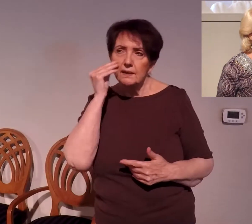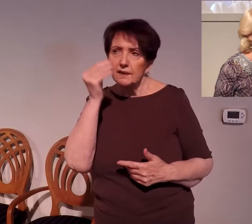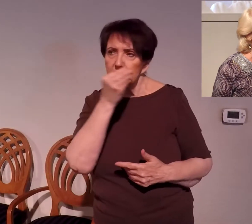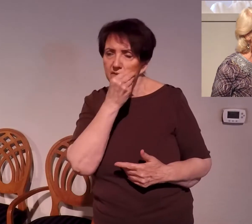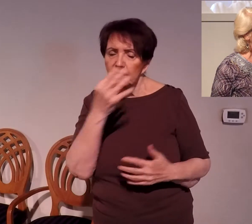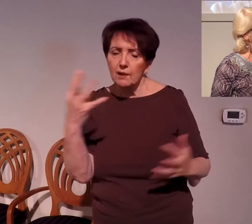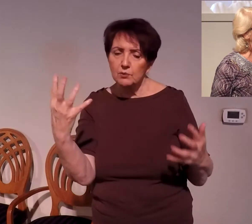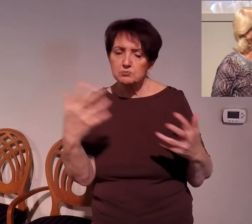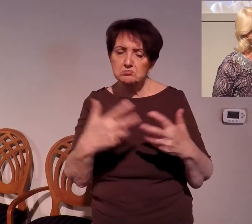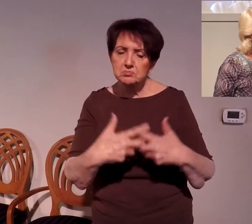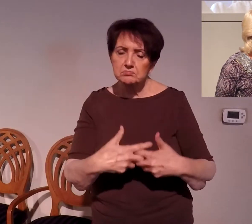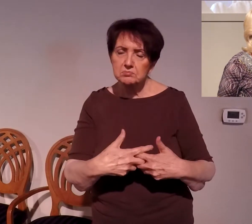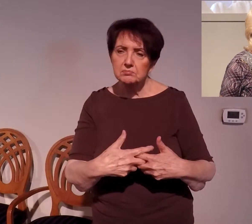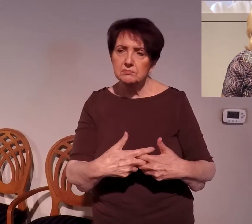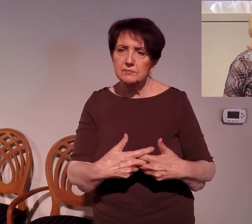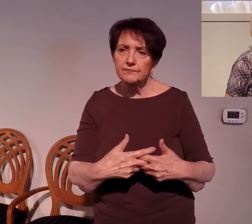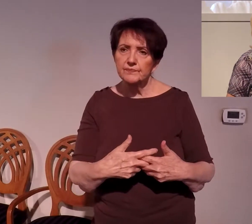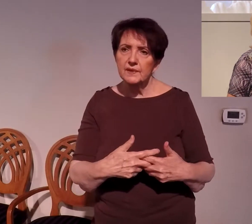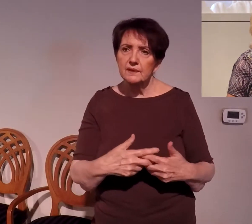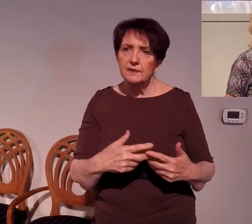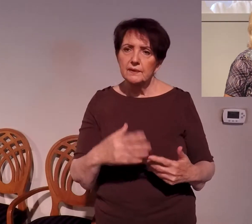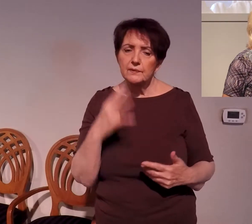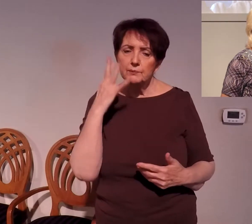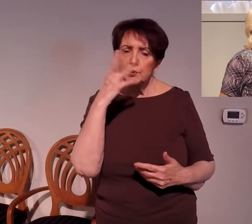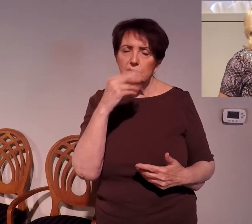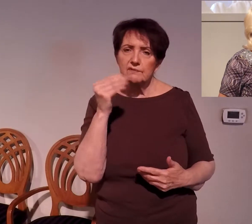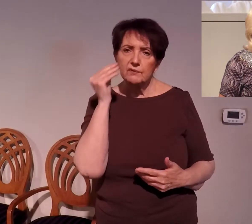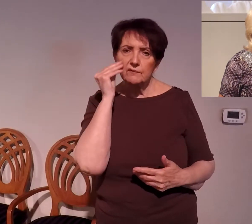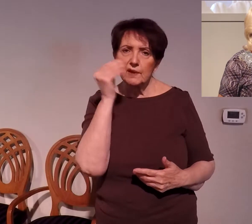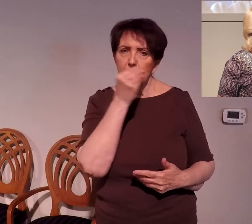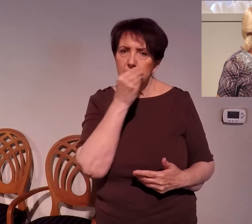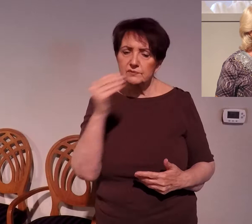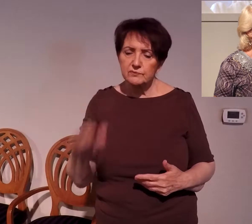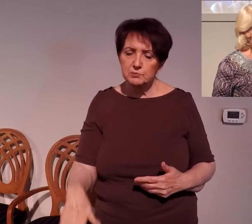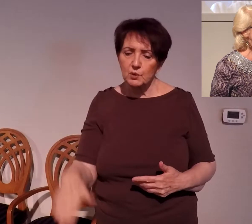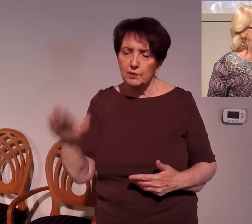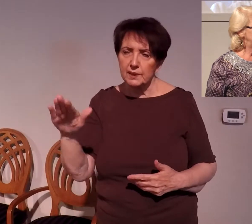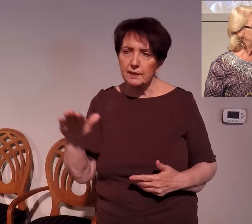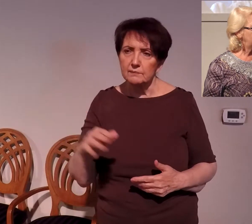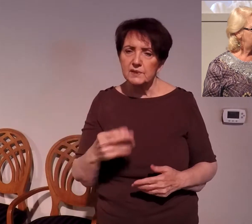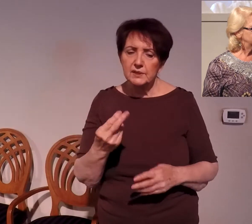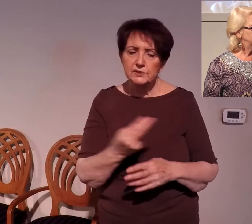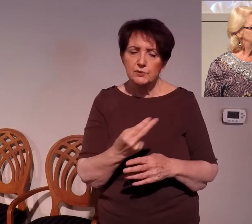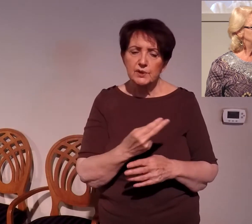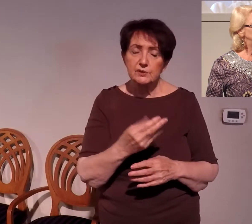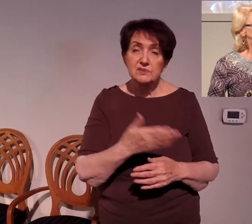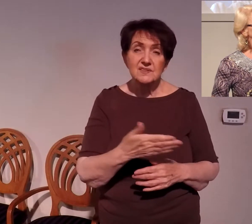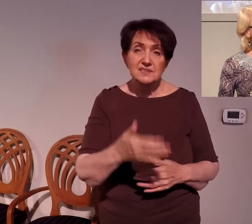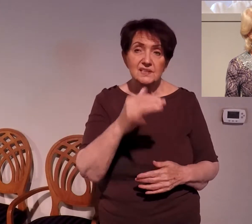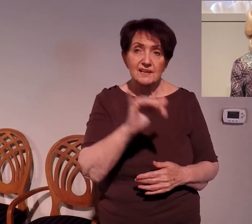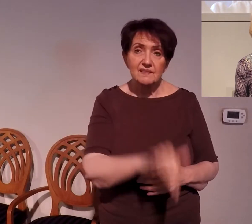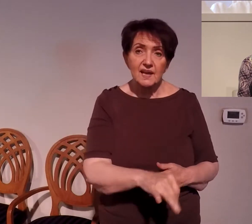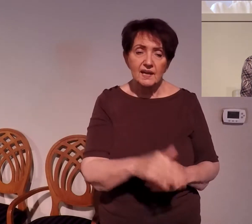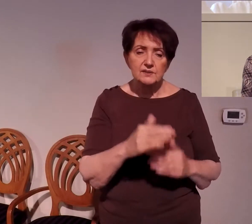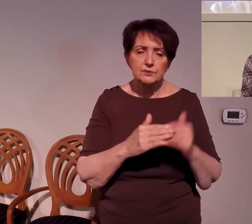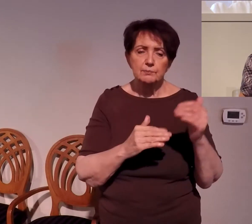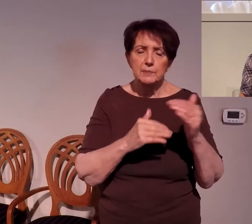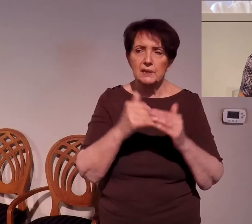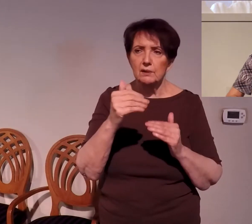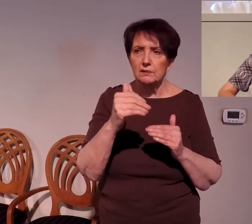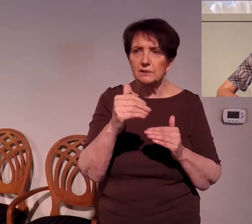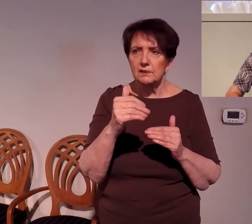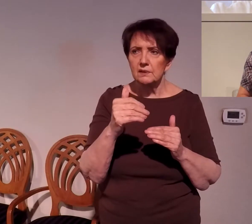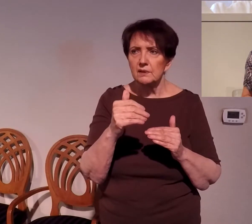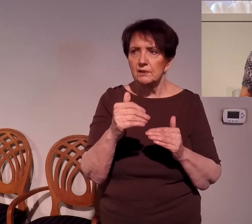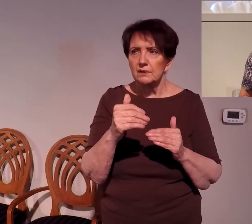azalea bushes in my childhood. And so I use things like that to build